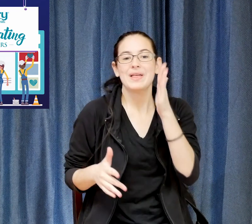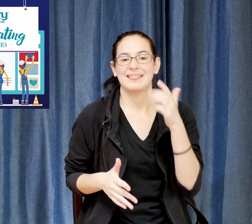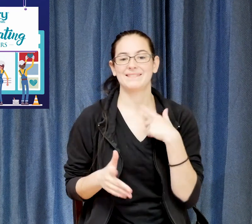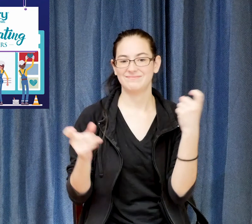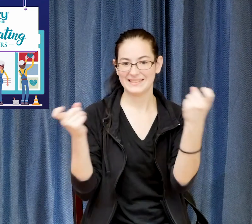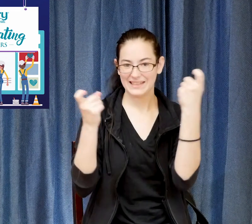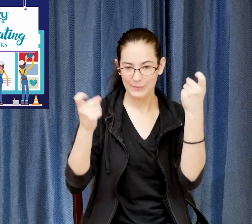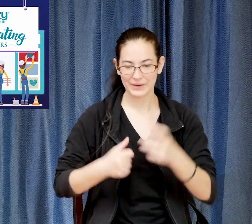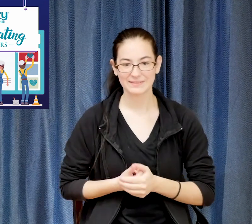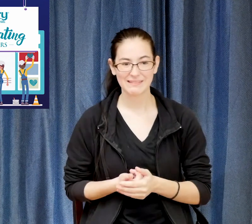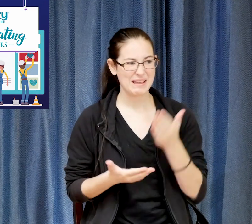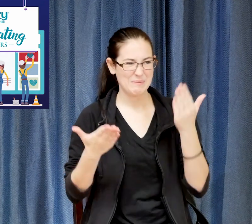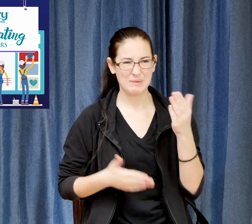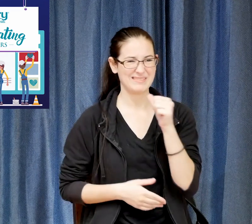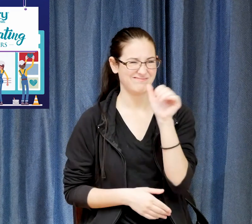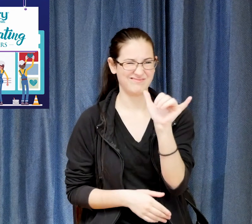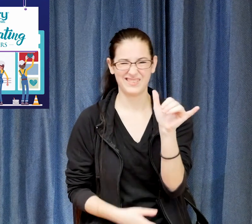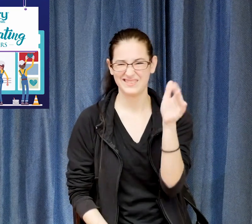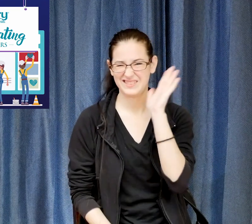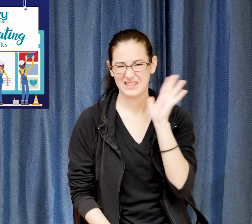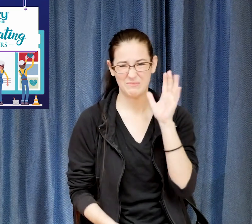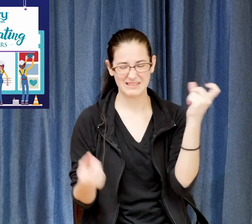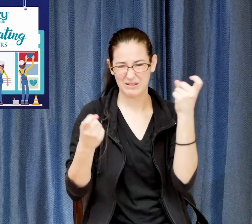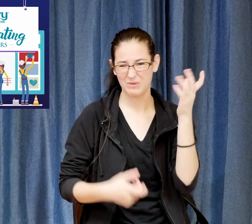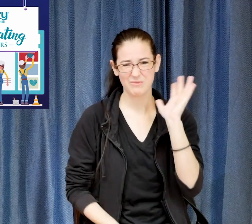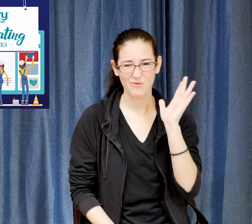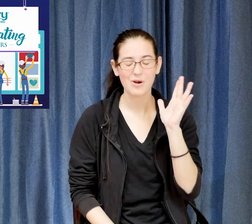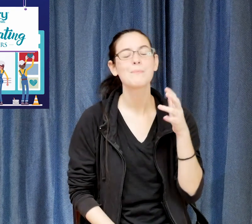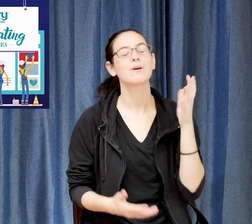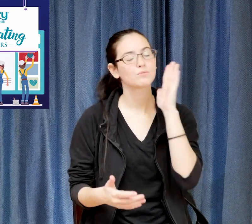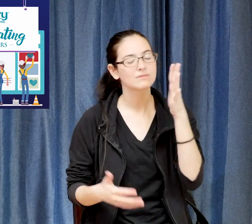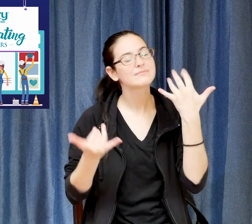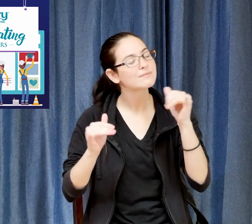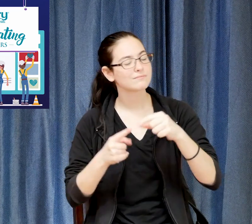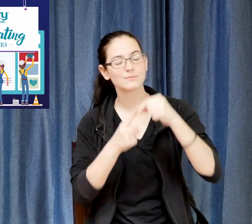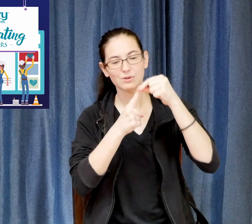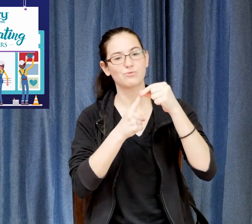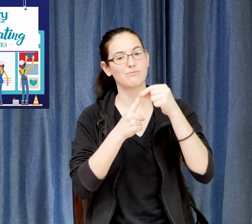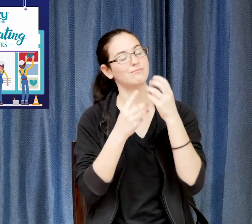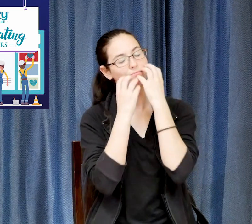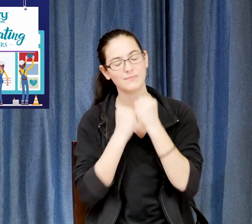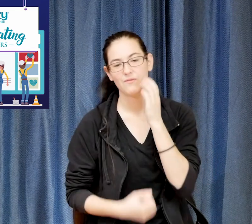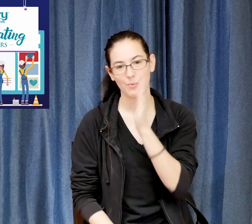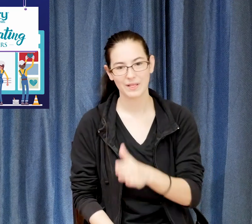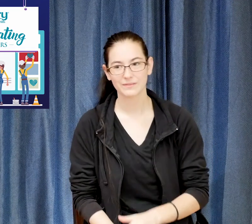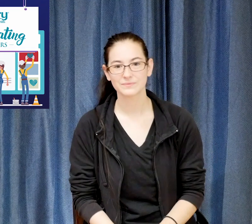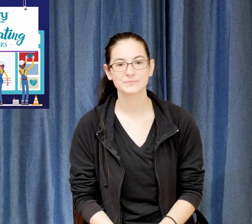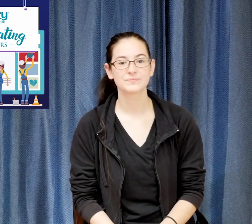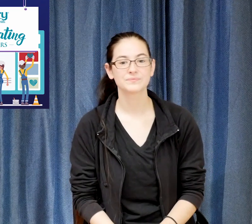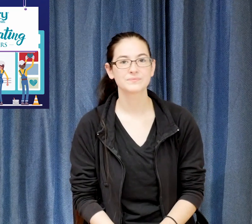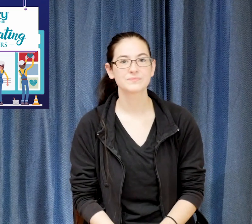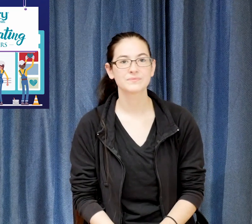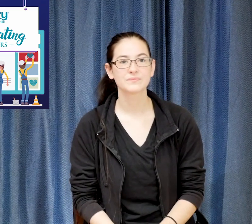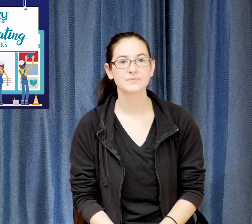not be in the same way we've celebrated in the past, we will make it special and meaningful. We are looking for people who will run with